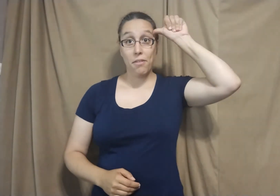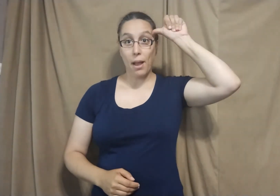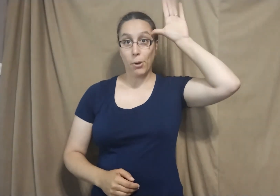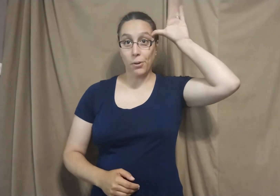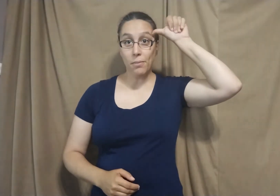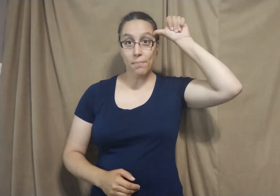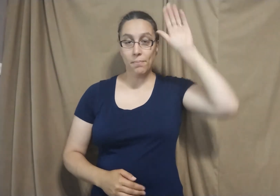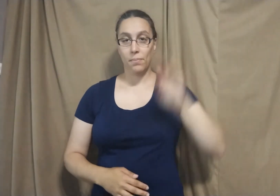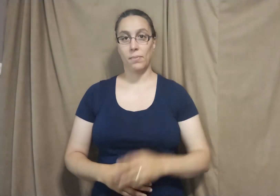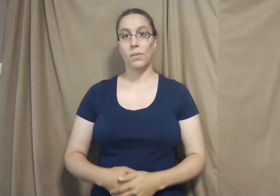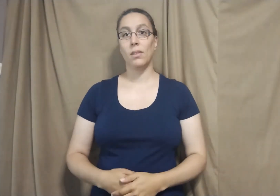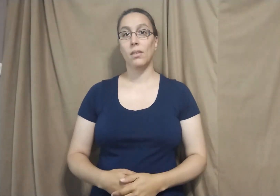stubborn,